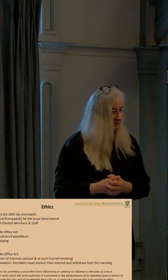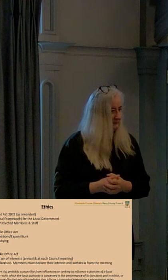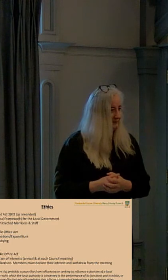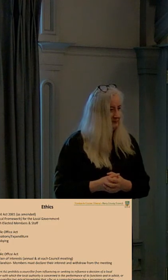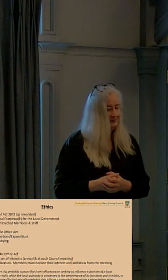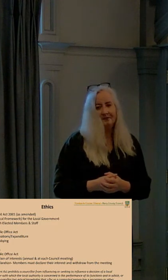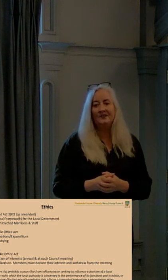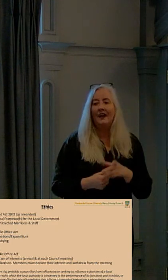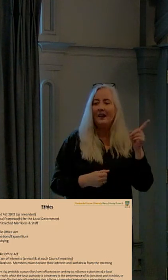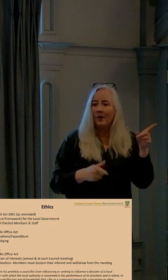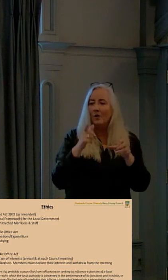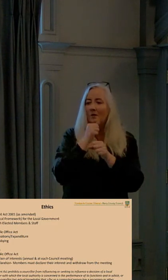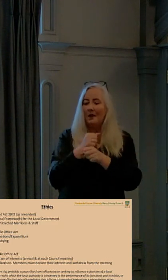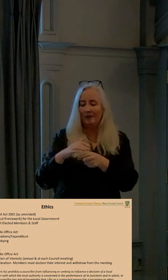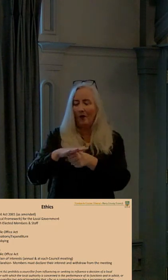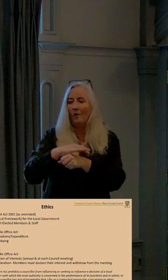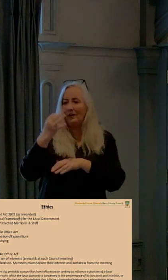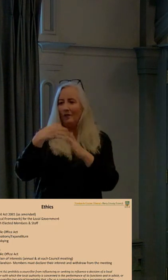the local elections.